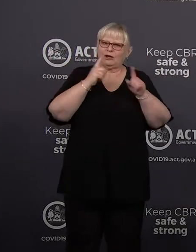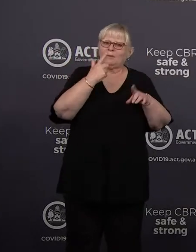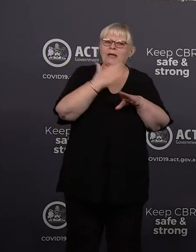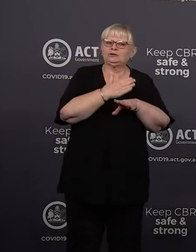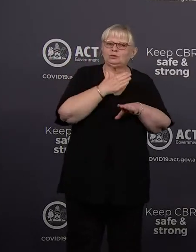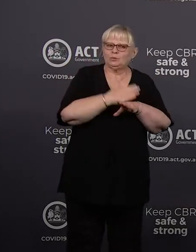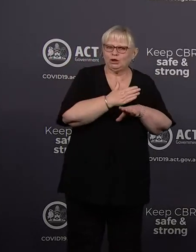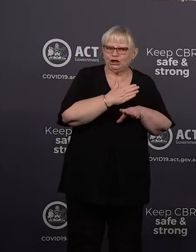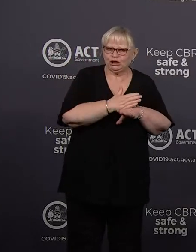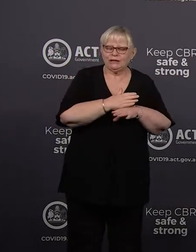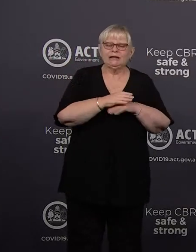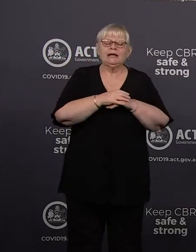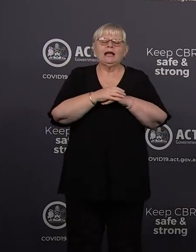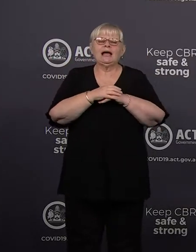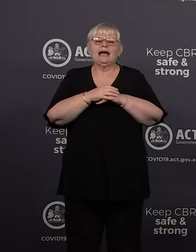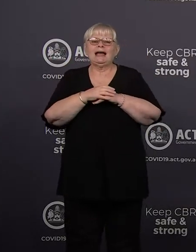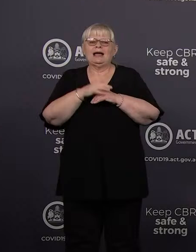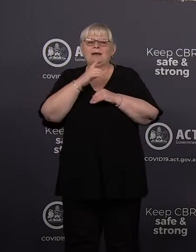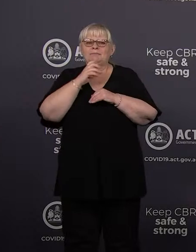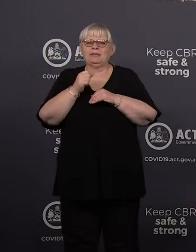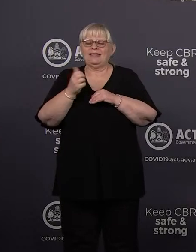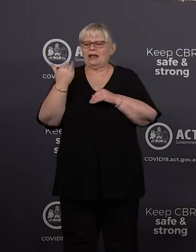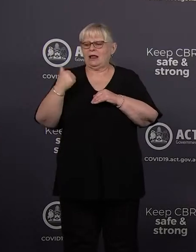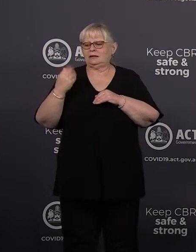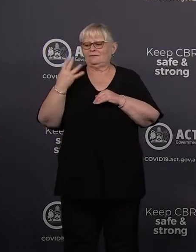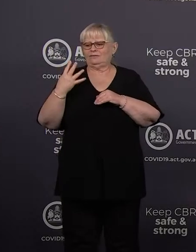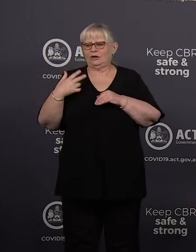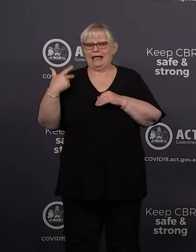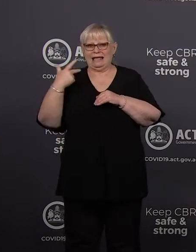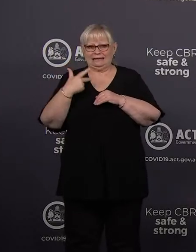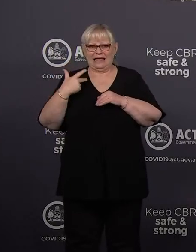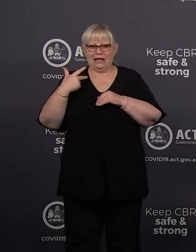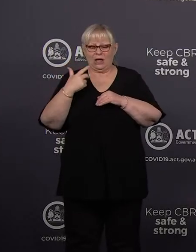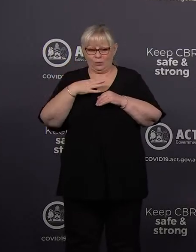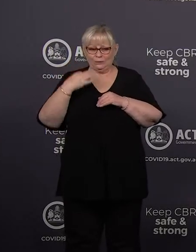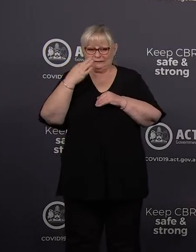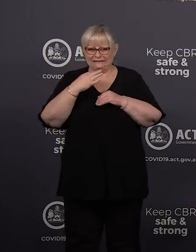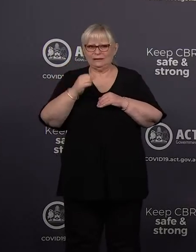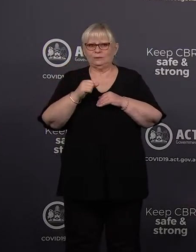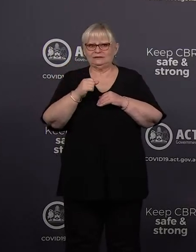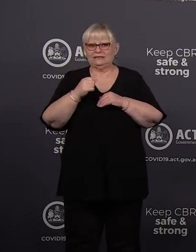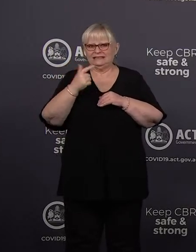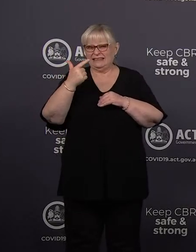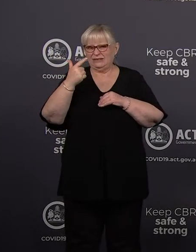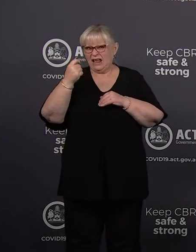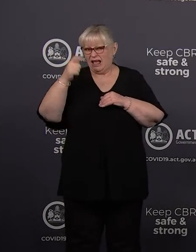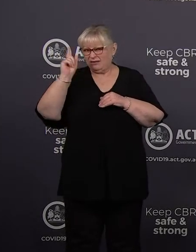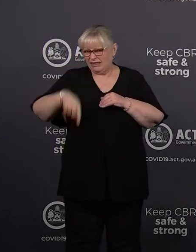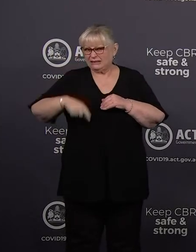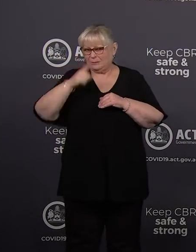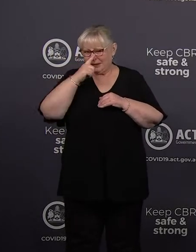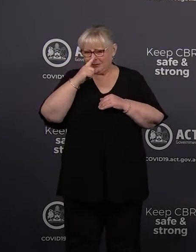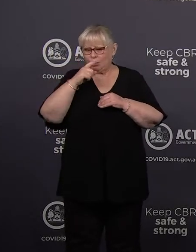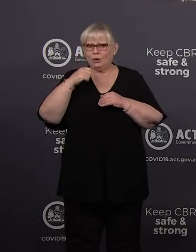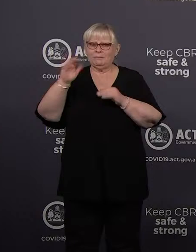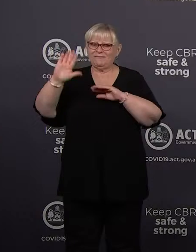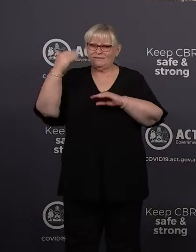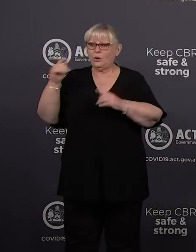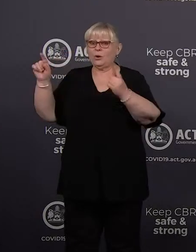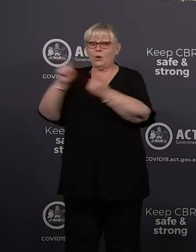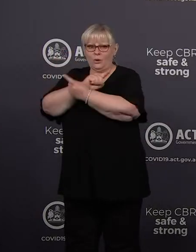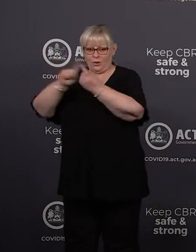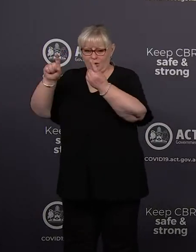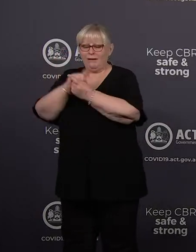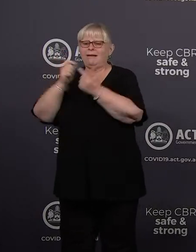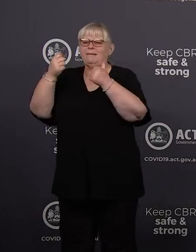saw a reduction over the last 48 hours of 7,500 people who were close or casual contacts being